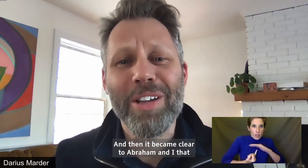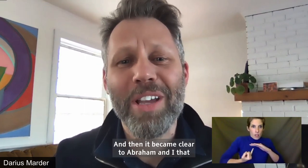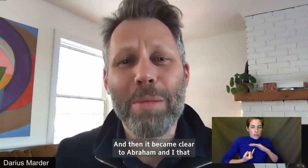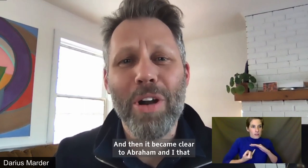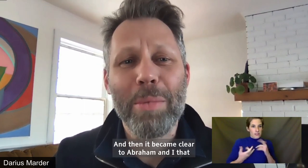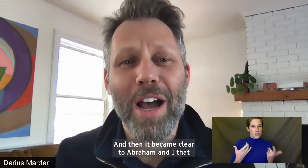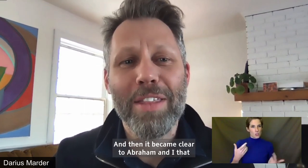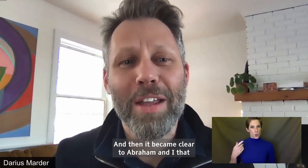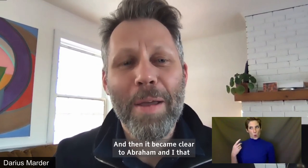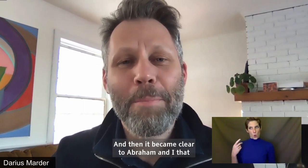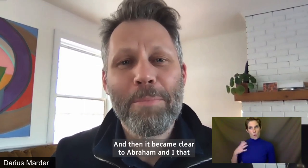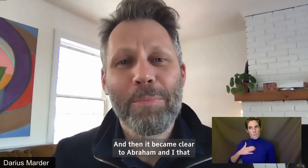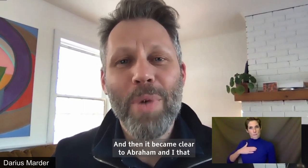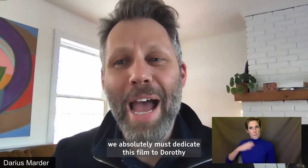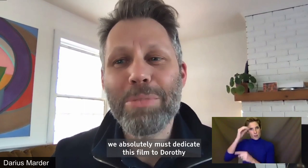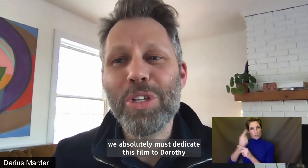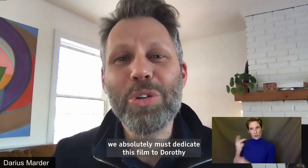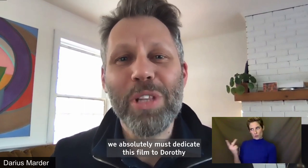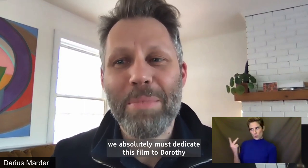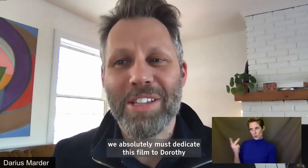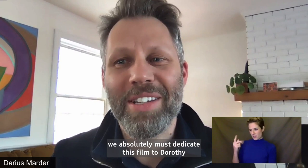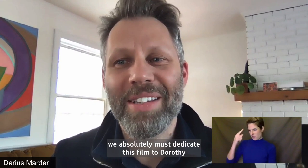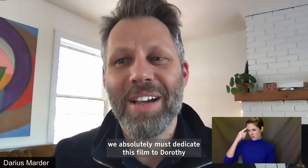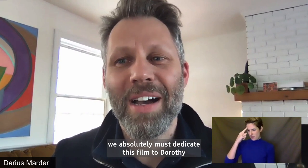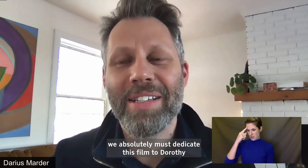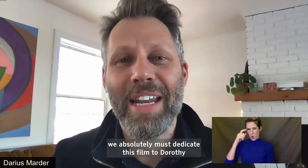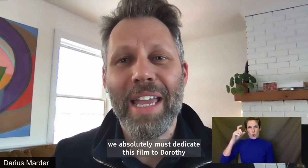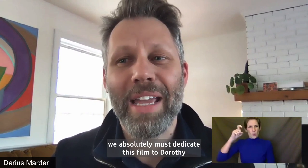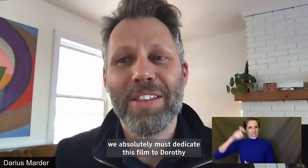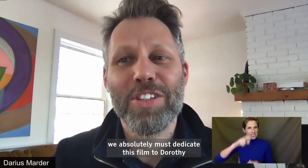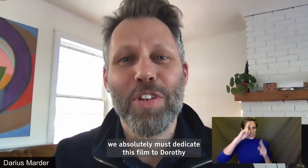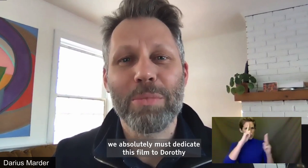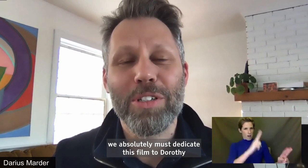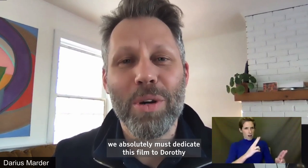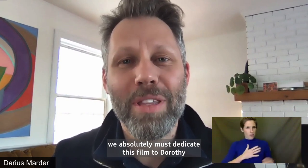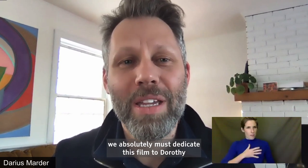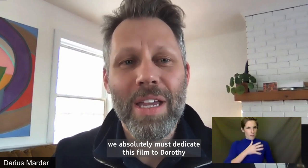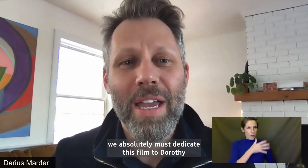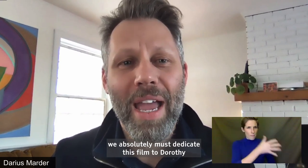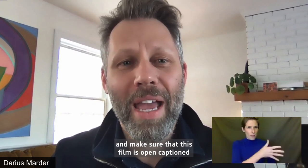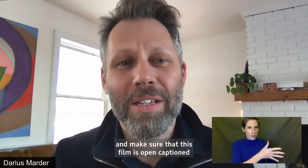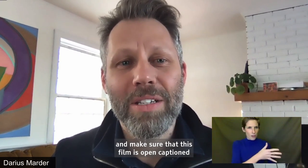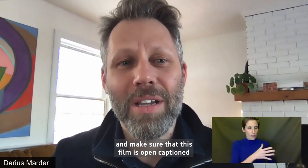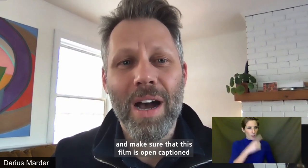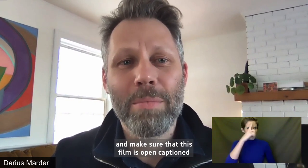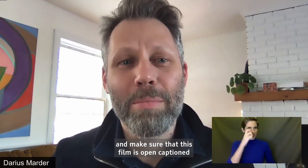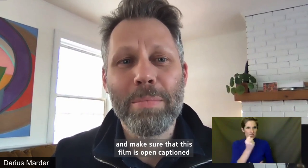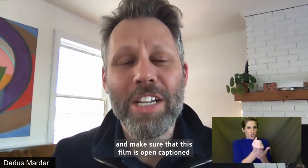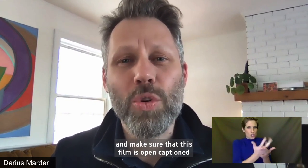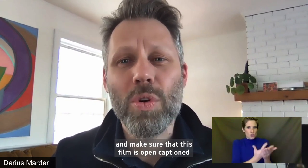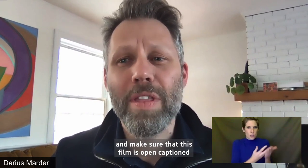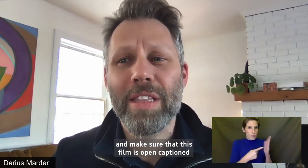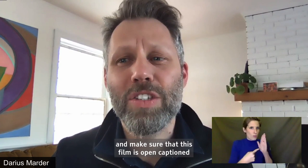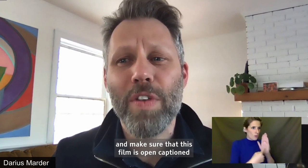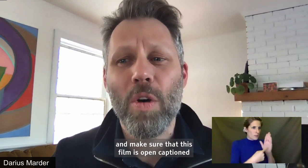and then it became clear to Abraham and I that we absolutely must dedicate this film to Dorothy, and